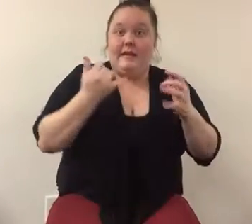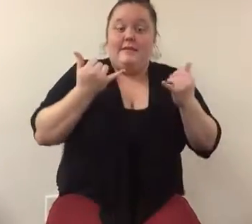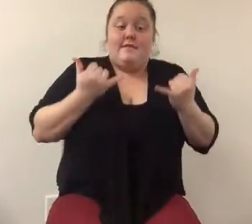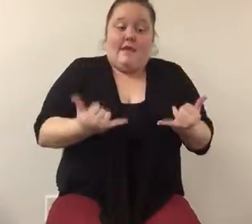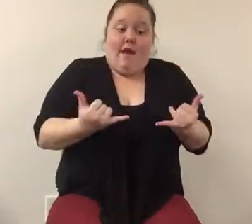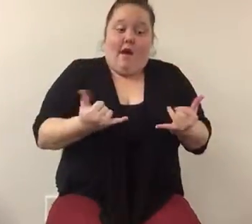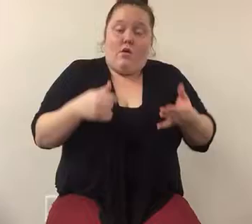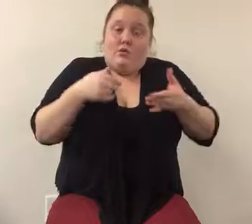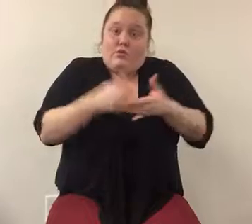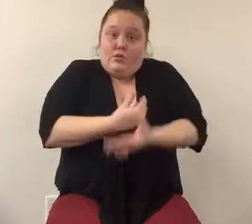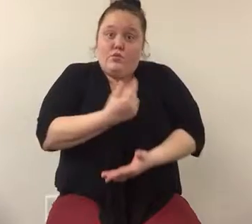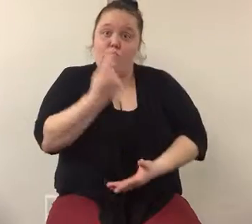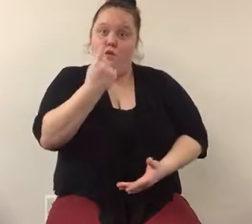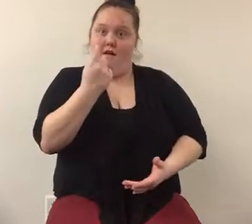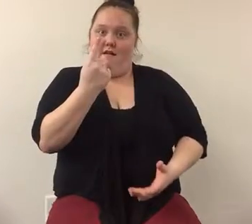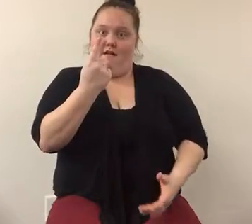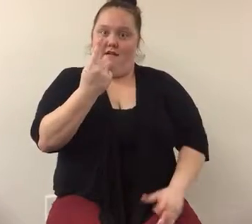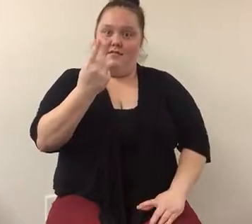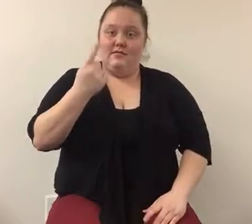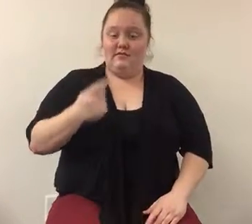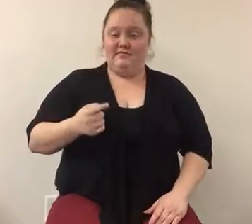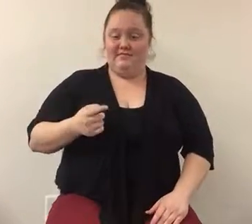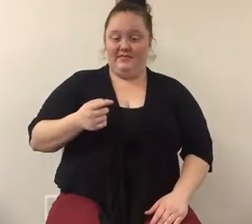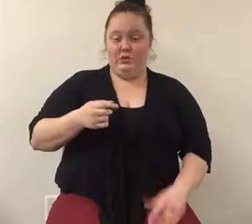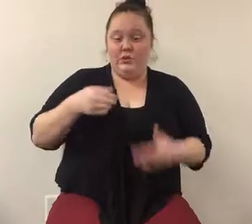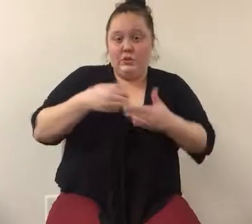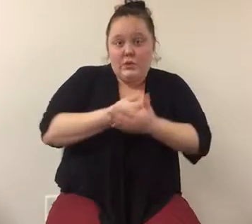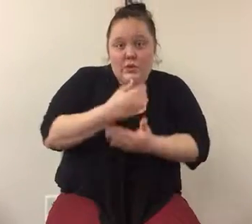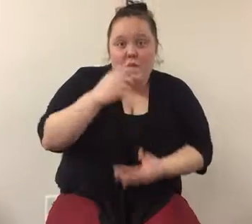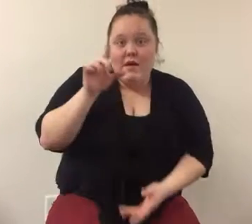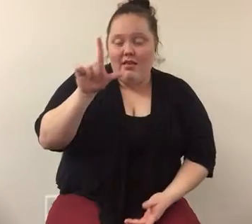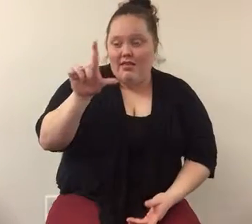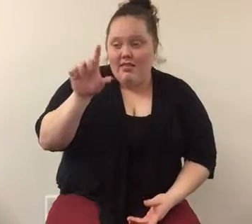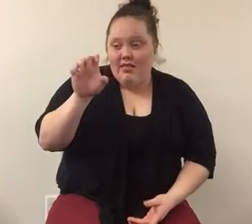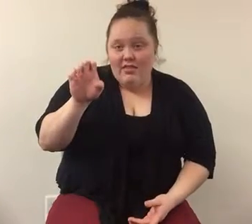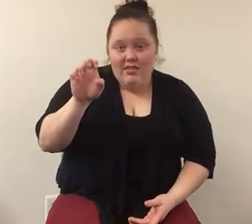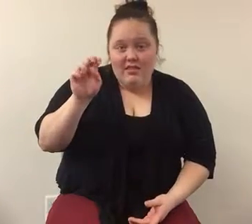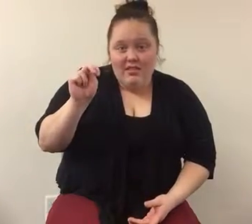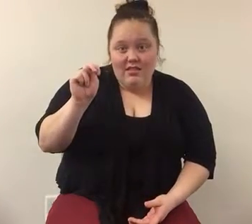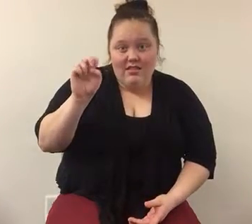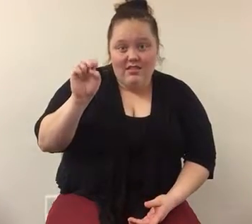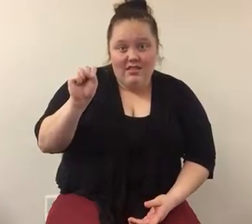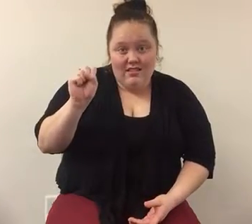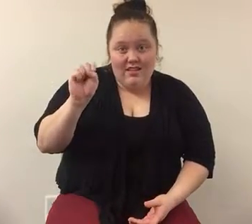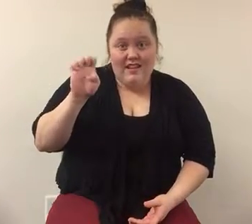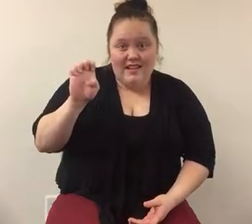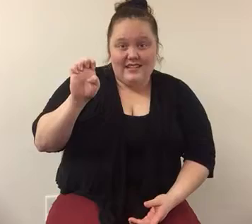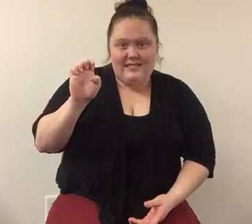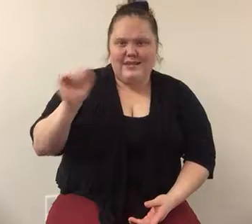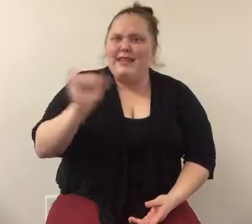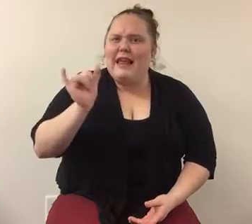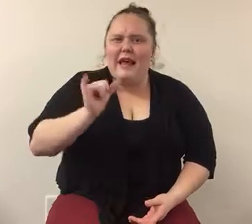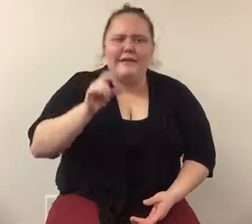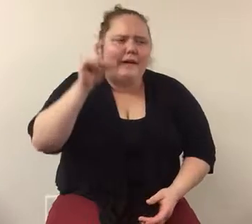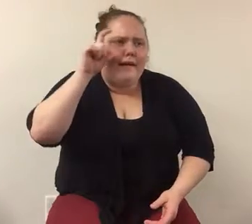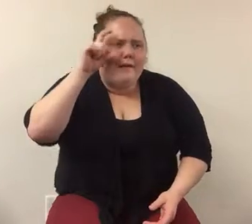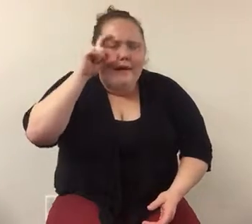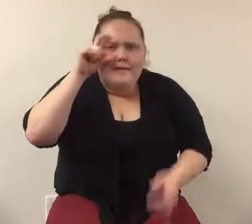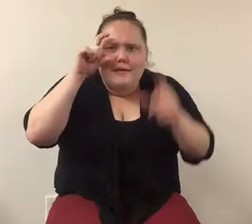thing about these implants is that they are flexible, but they also have what's called memory,